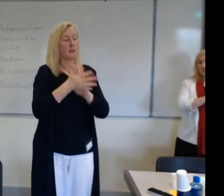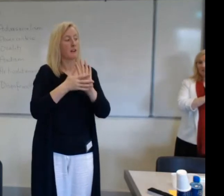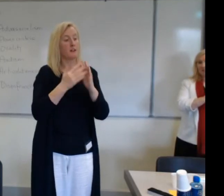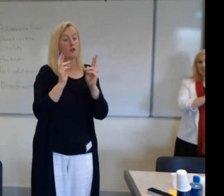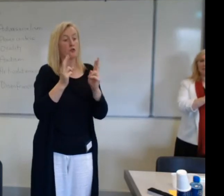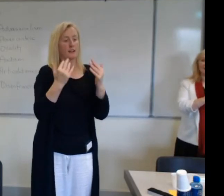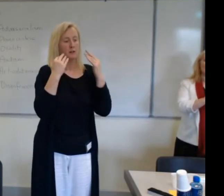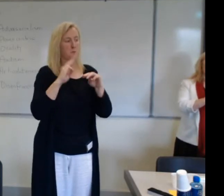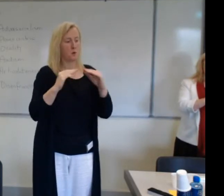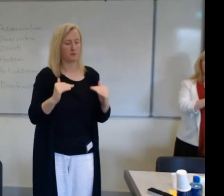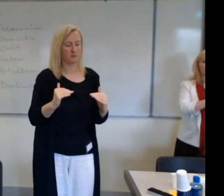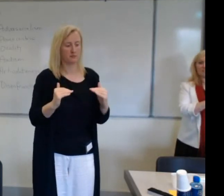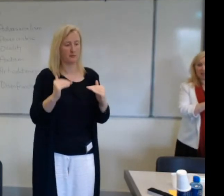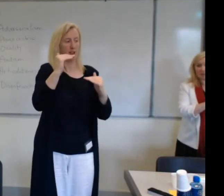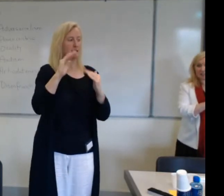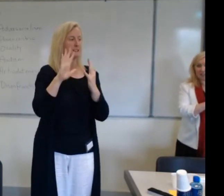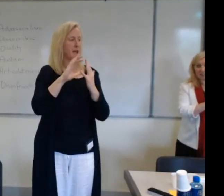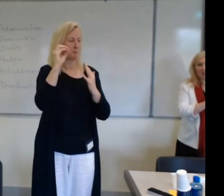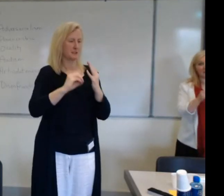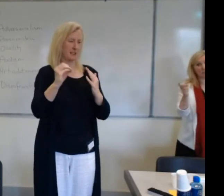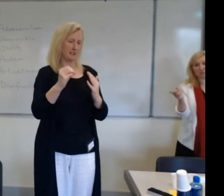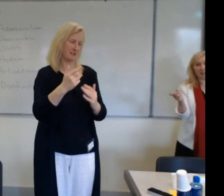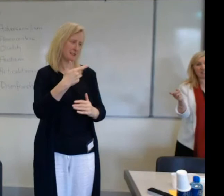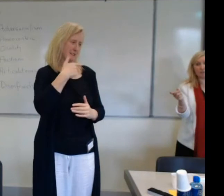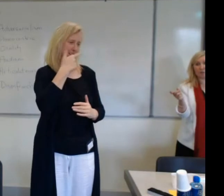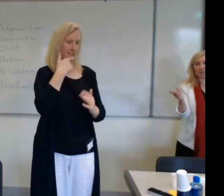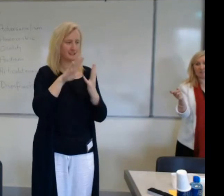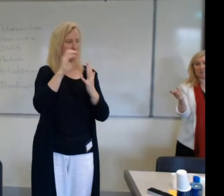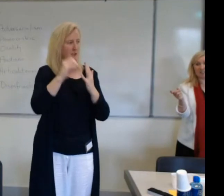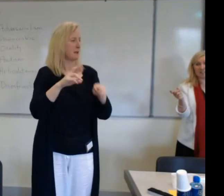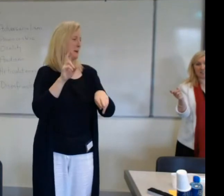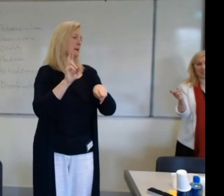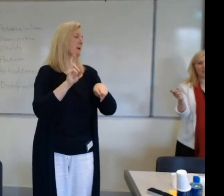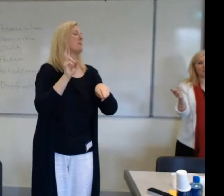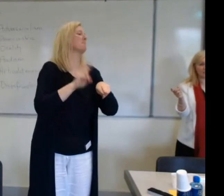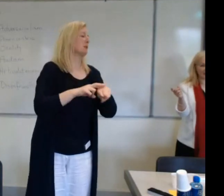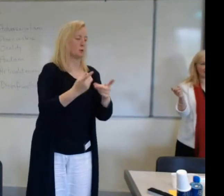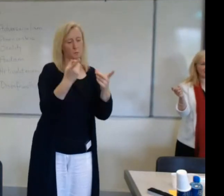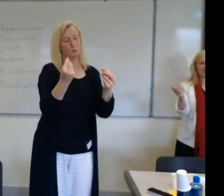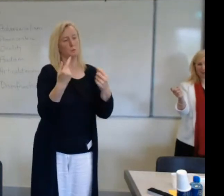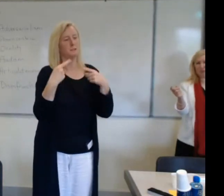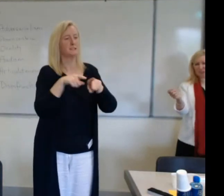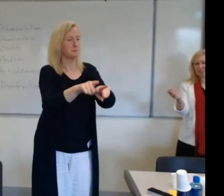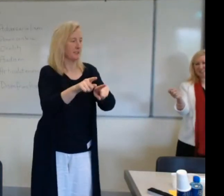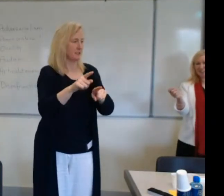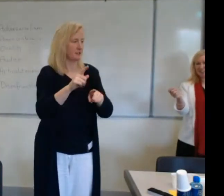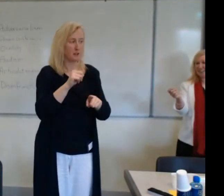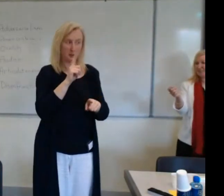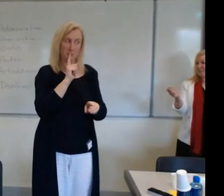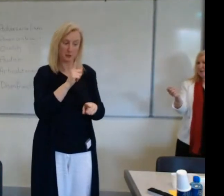Yeah? You might think, well, it's only 10%, and it's much faster if we work simultaneously. But again, if this is about justice, and if it's about